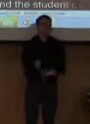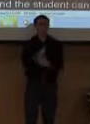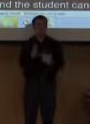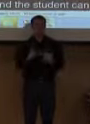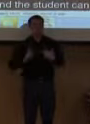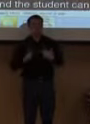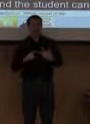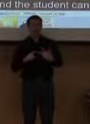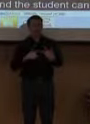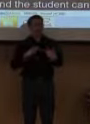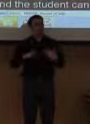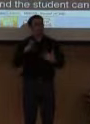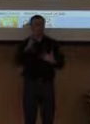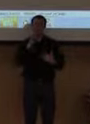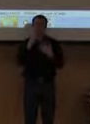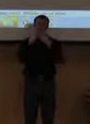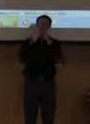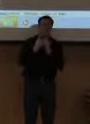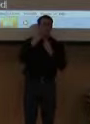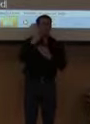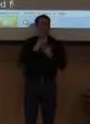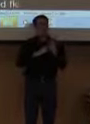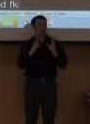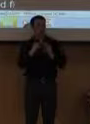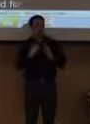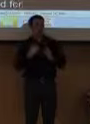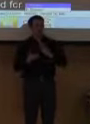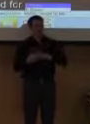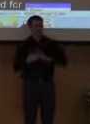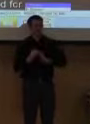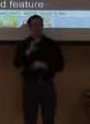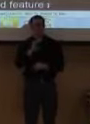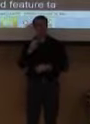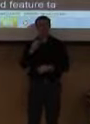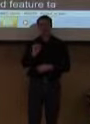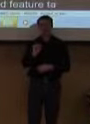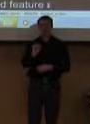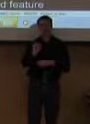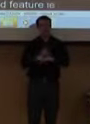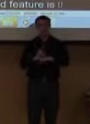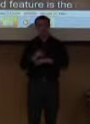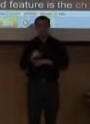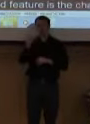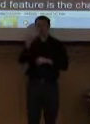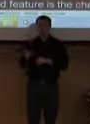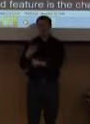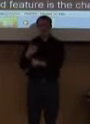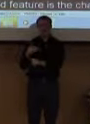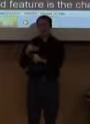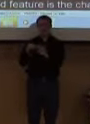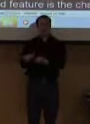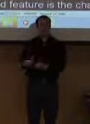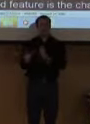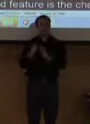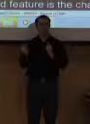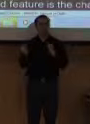The third feature, which I found really invaluable for some of the sessions I was conducting, is the chat feature, which allows any form of written communication to